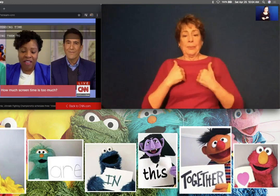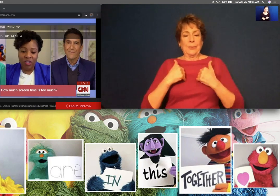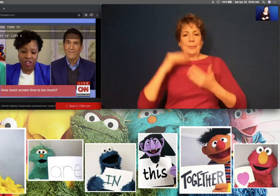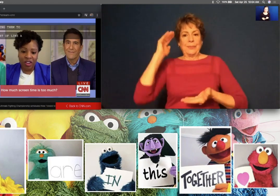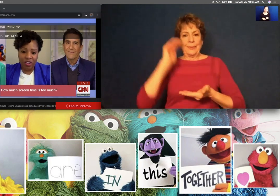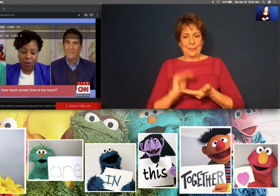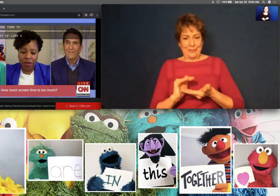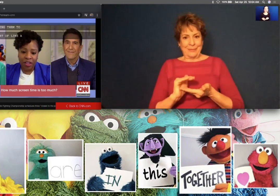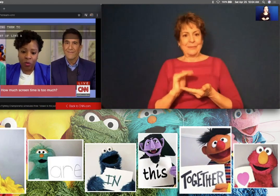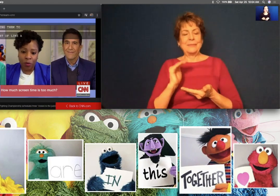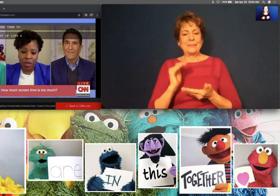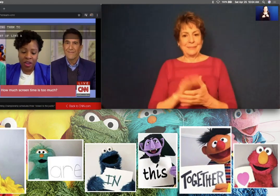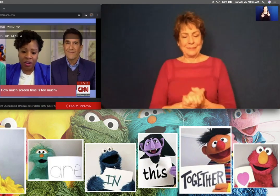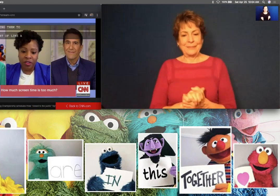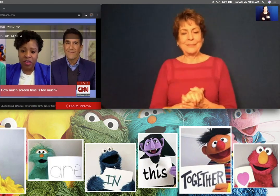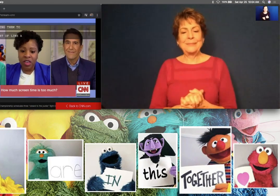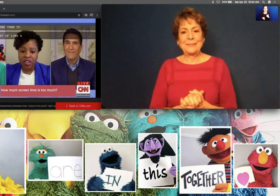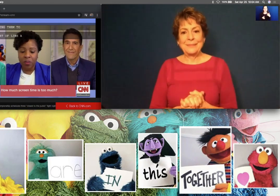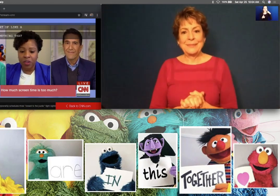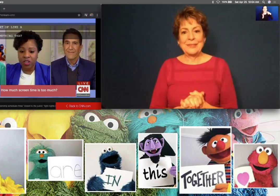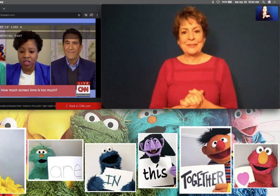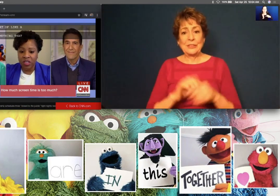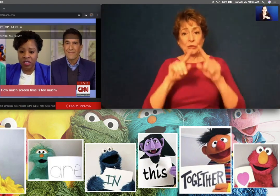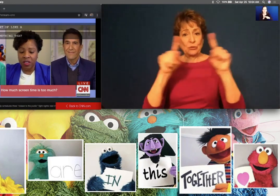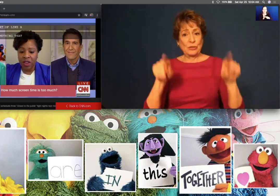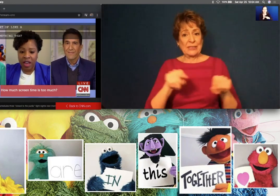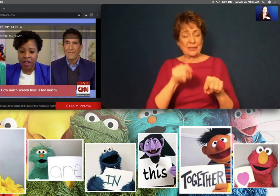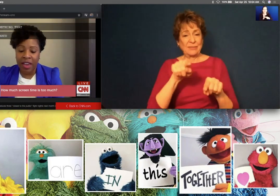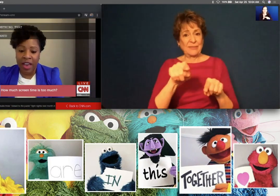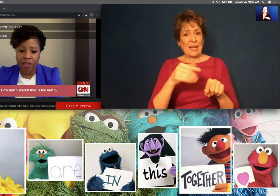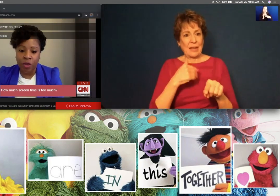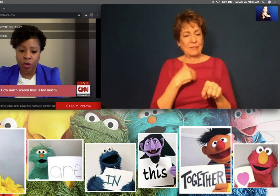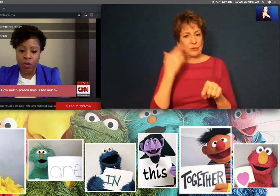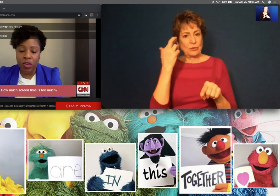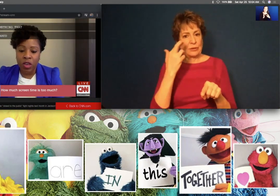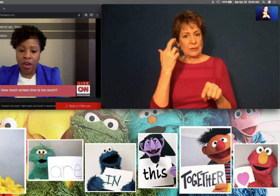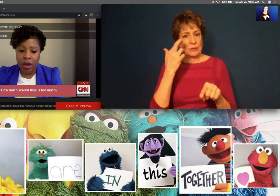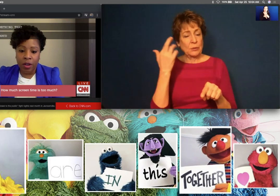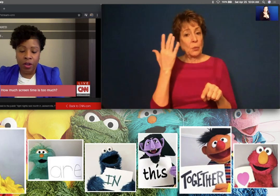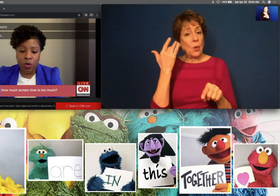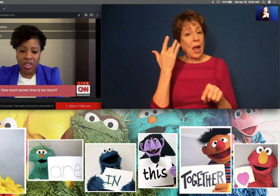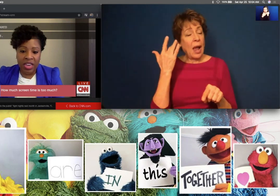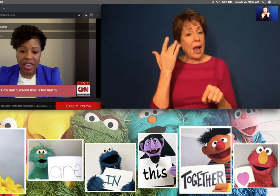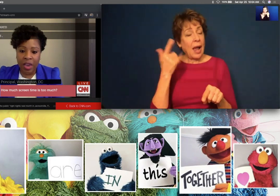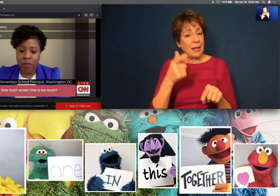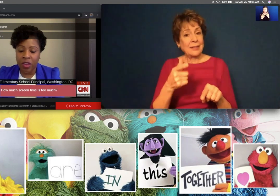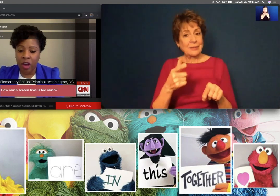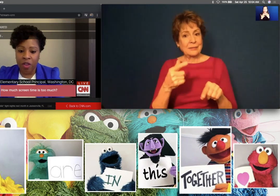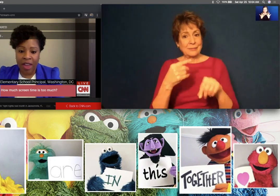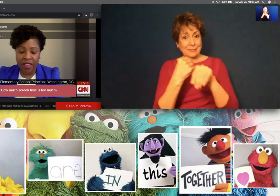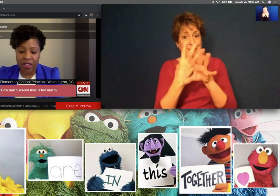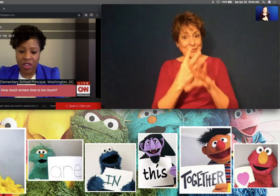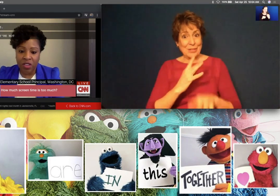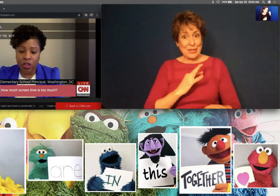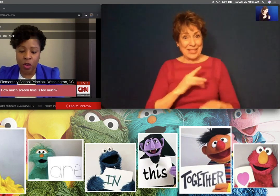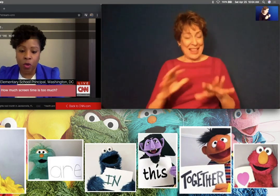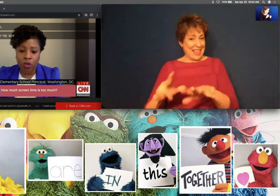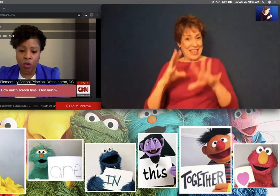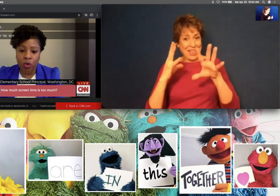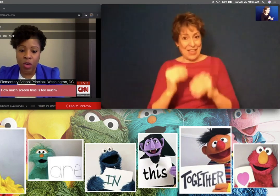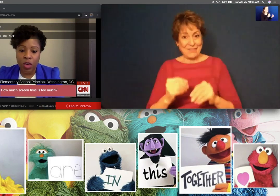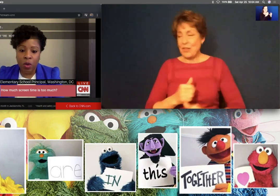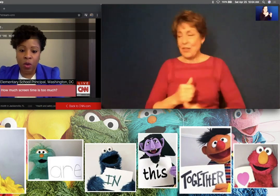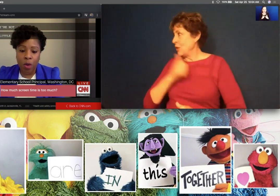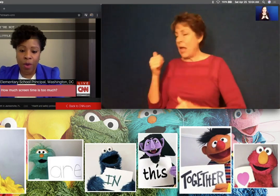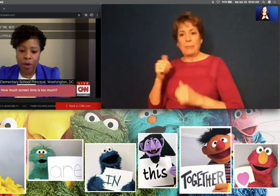common purpose or something that they've done as a shared experience with peers, especially since they're not going to have those Little